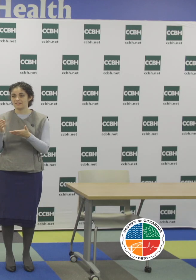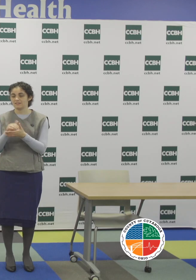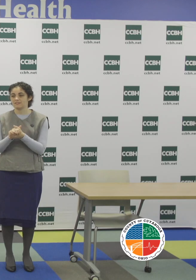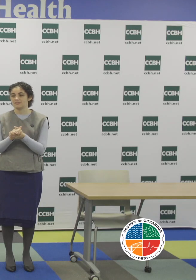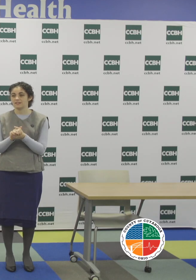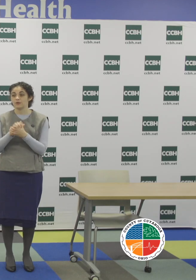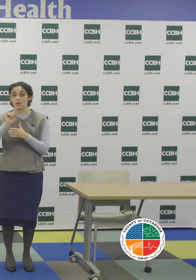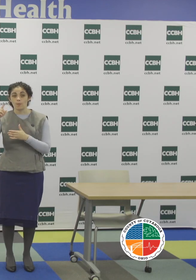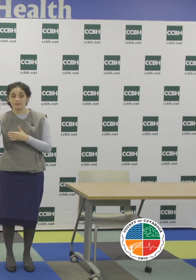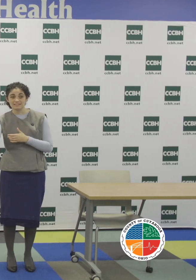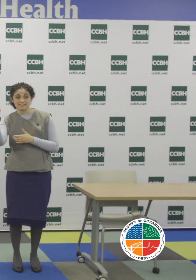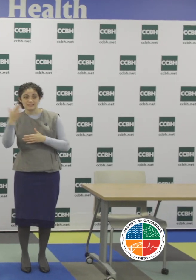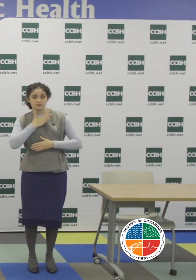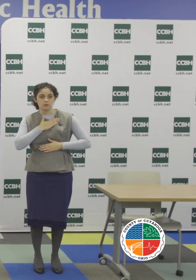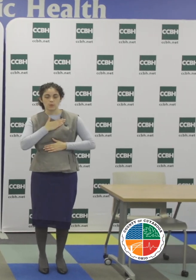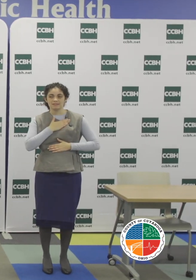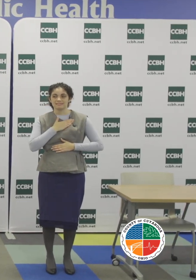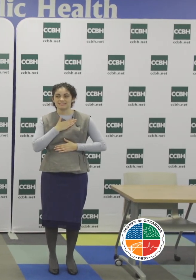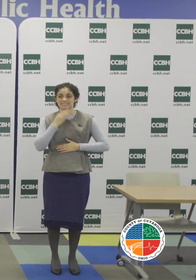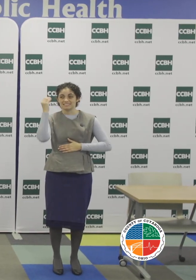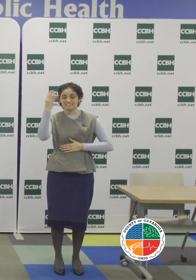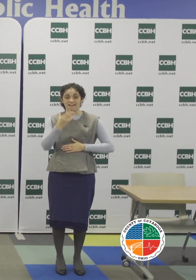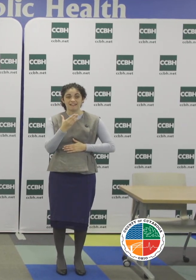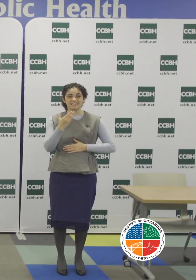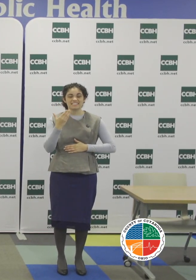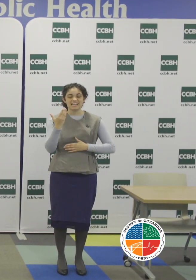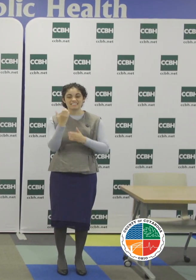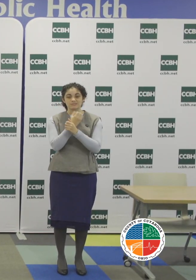Get out and enjoy the sun, do it safely, do it